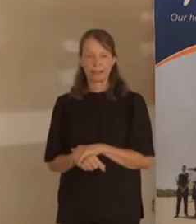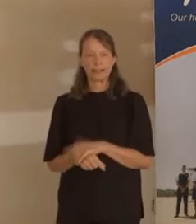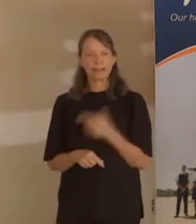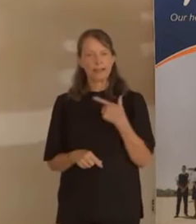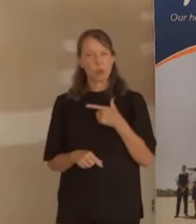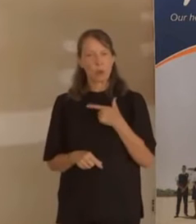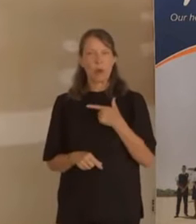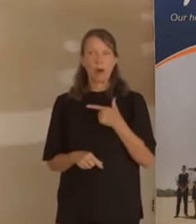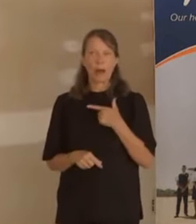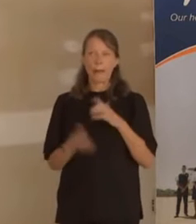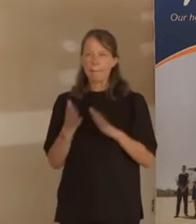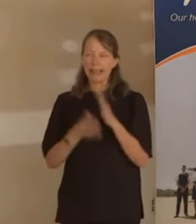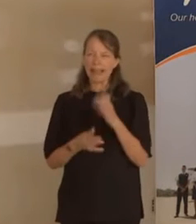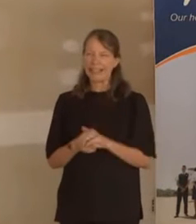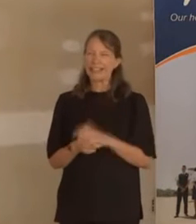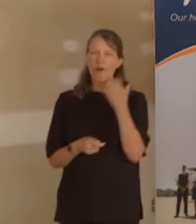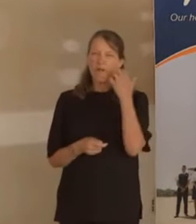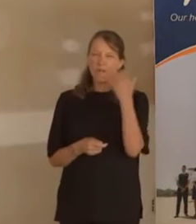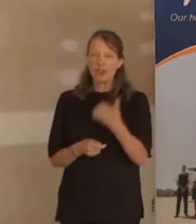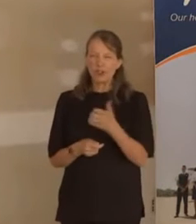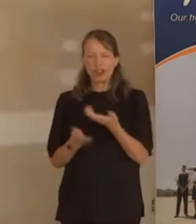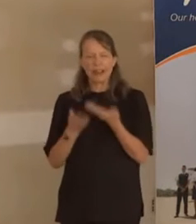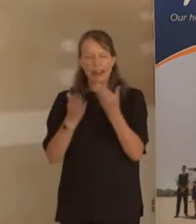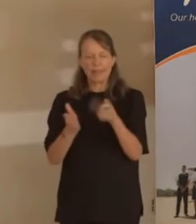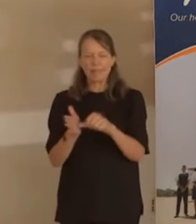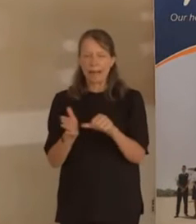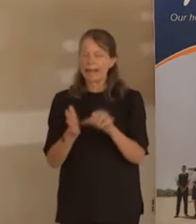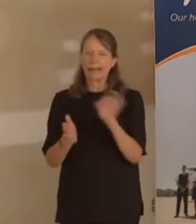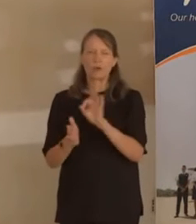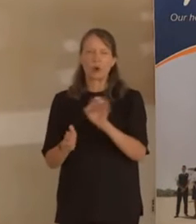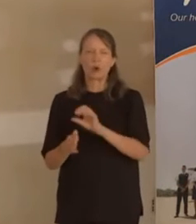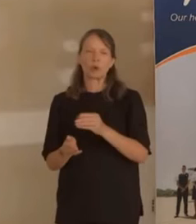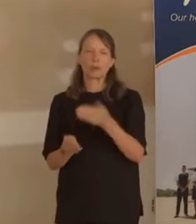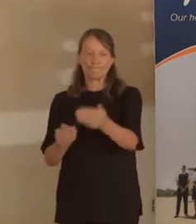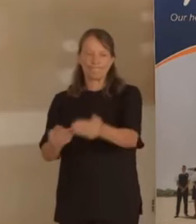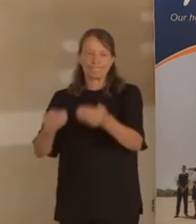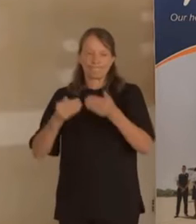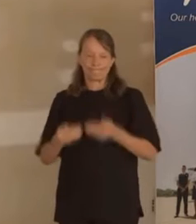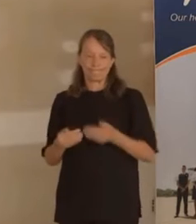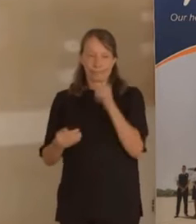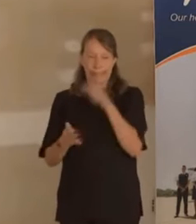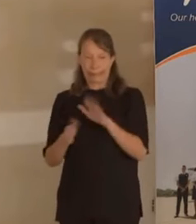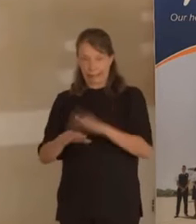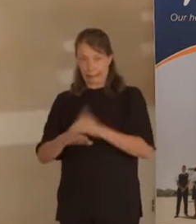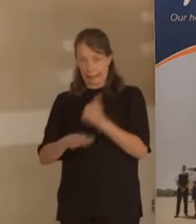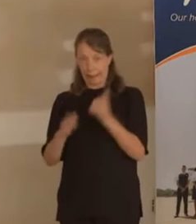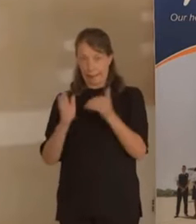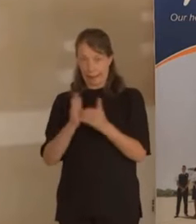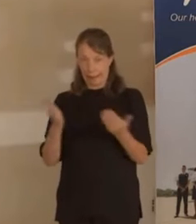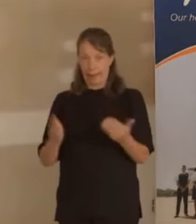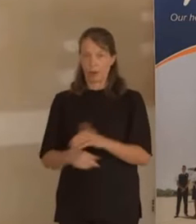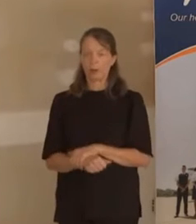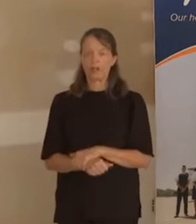investment forward, making sure jobs are created earlier, and that's exactly what we need to make sure the New South Wales